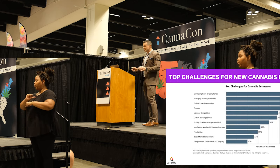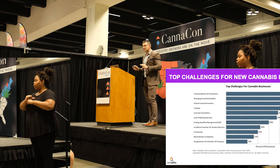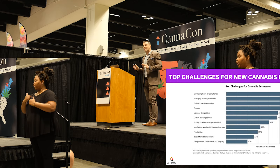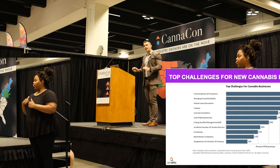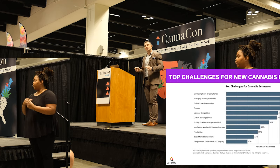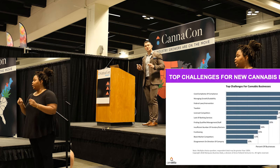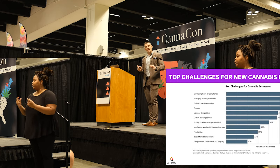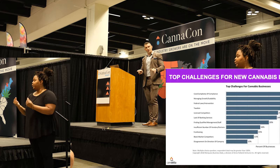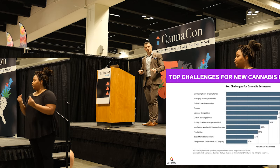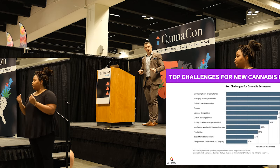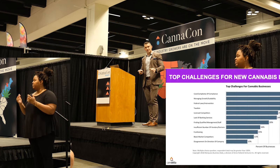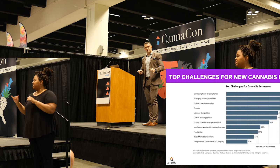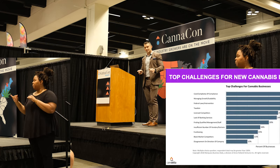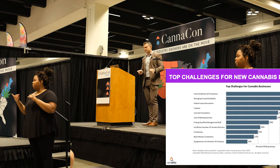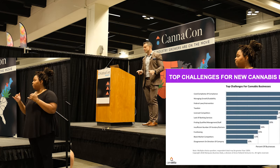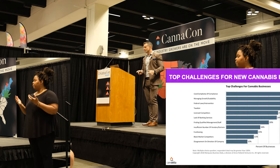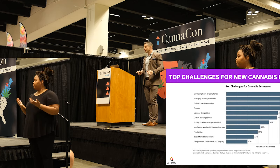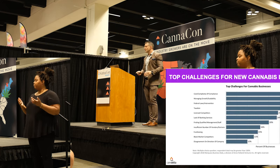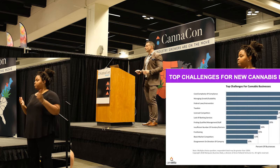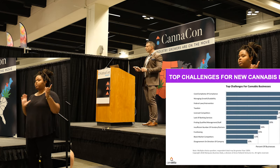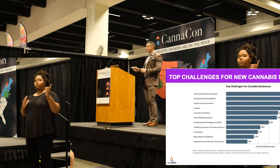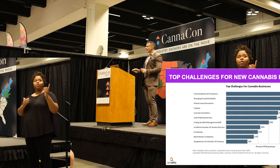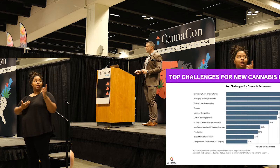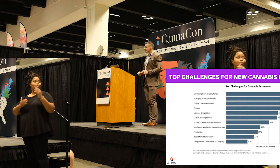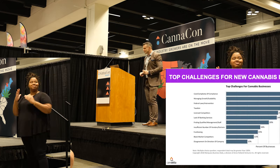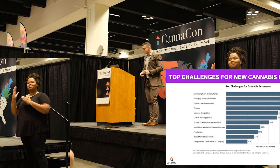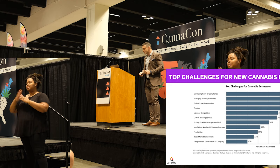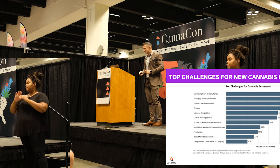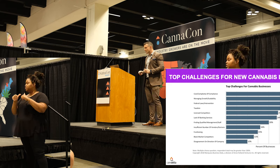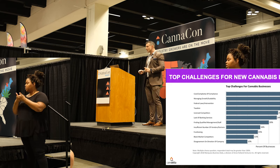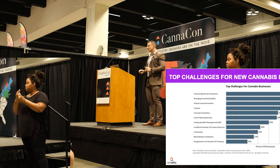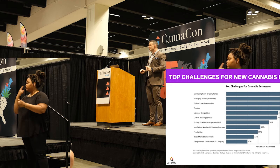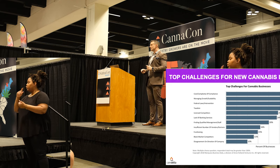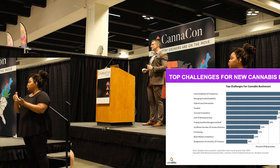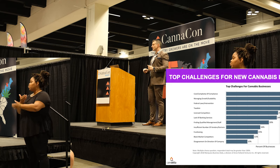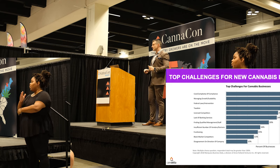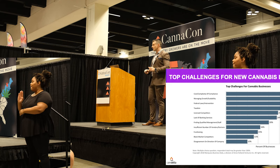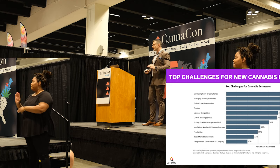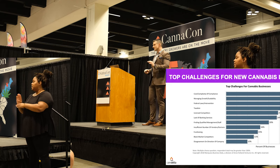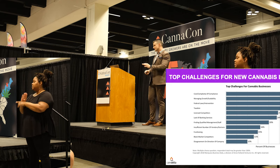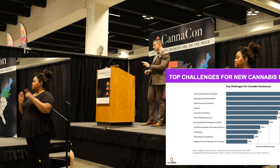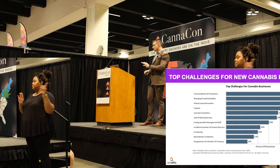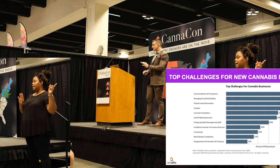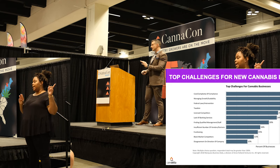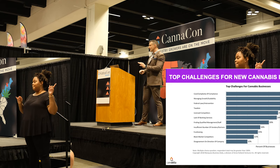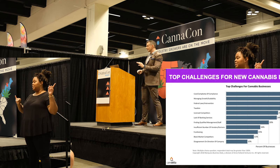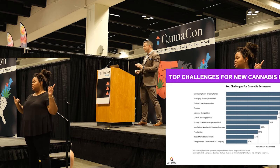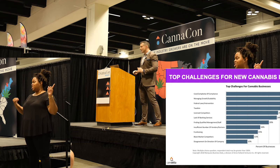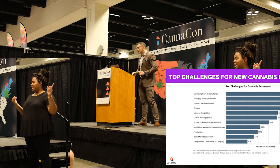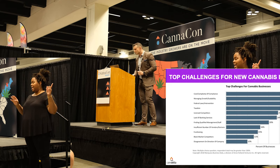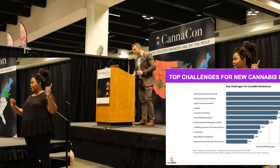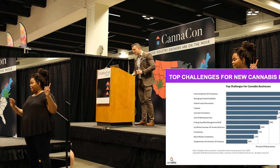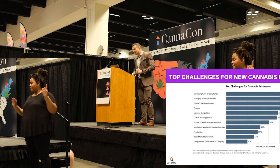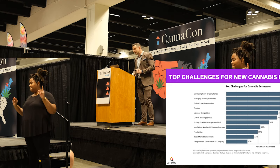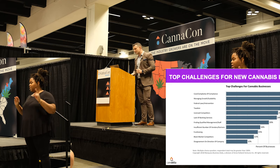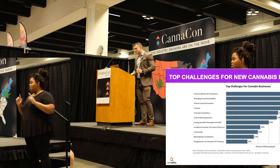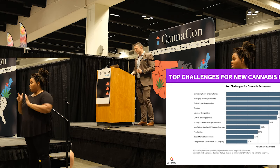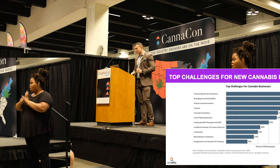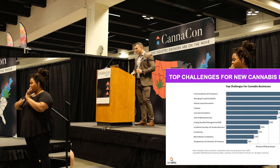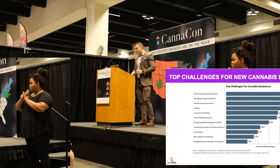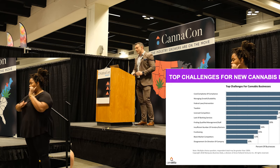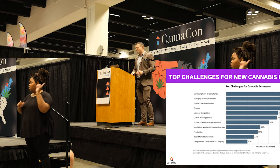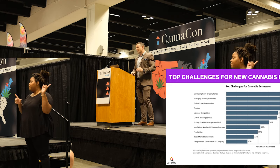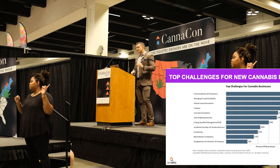In terms of the top challenges for new cannabis businesses, this came out of an MJ Biz article, but it's still true today in